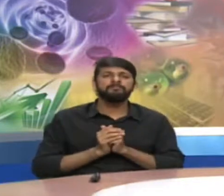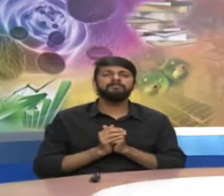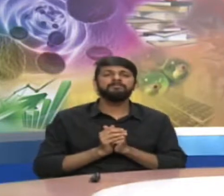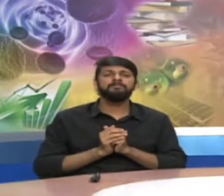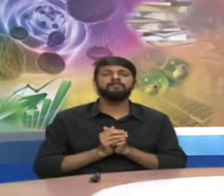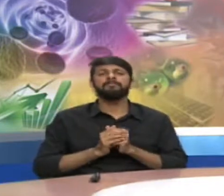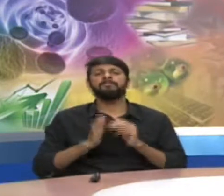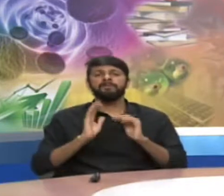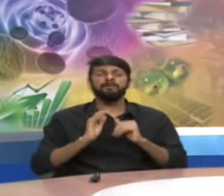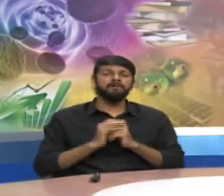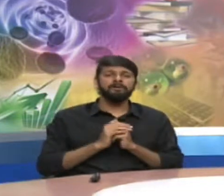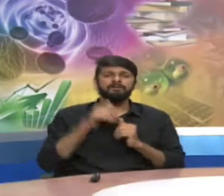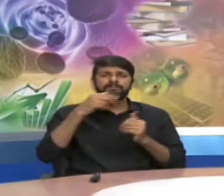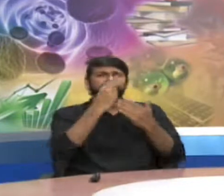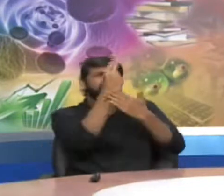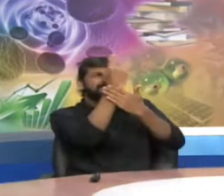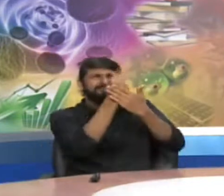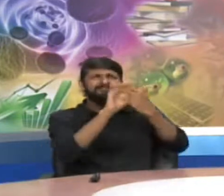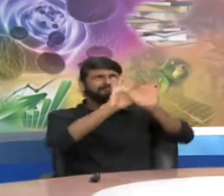symbolizes a determined